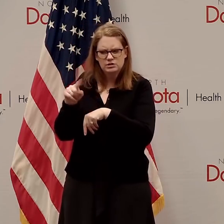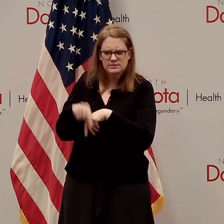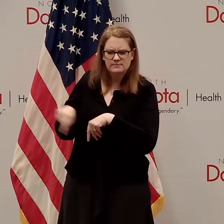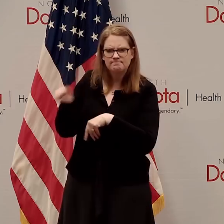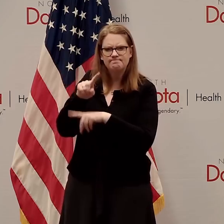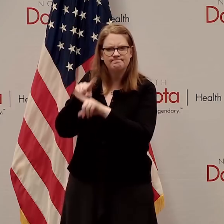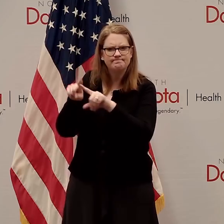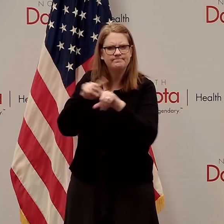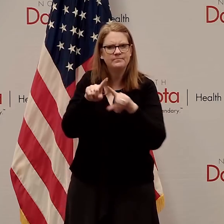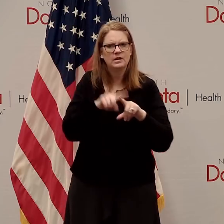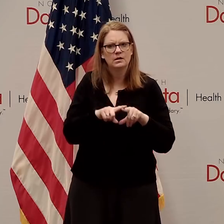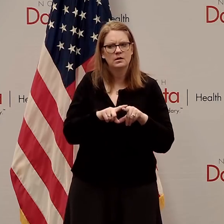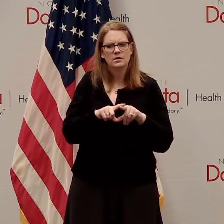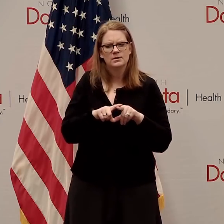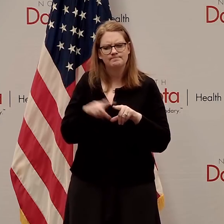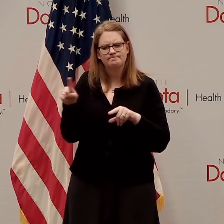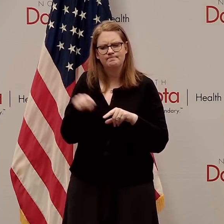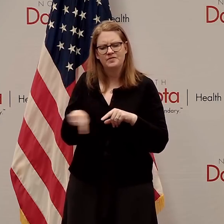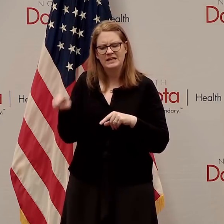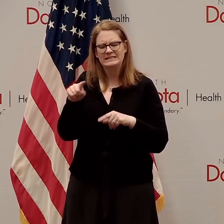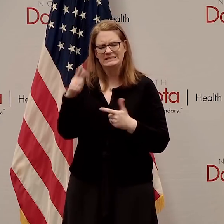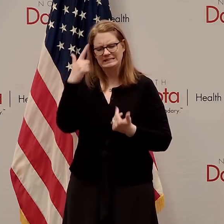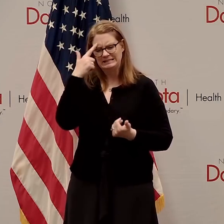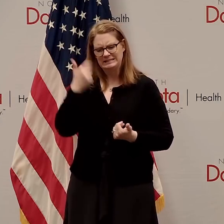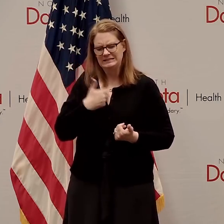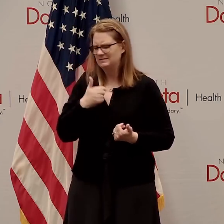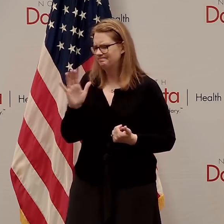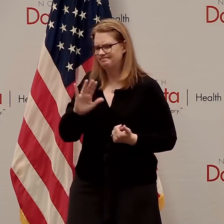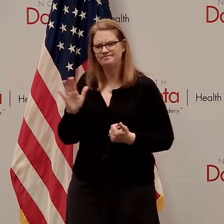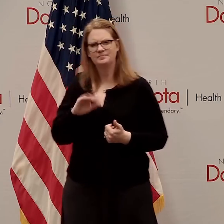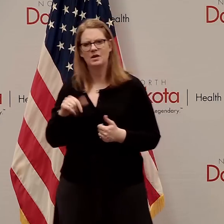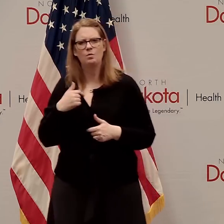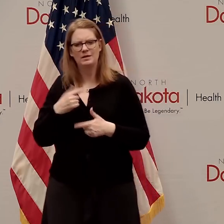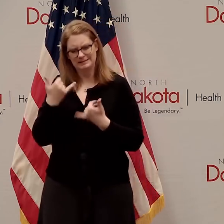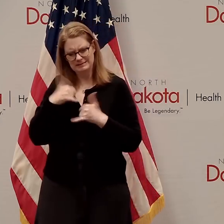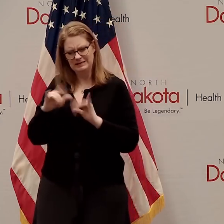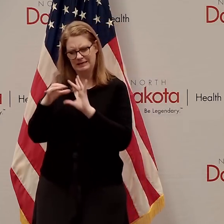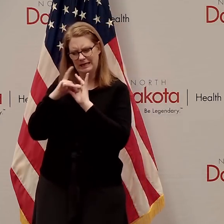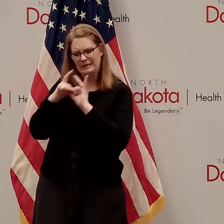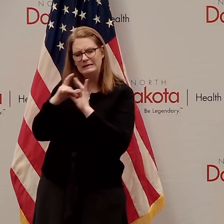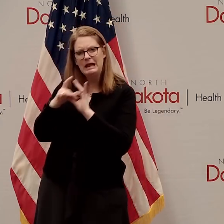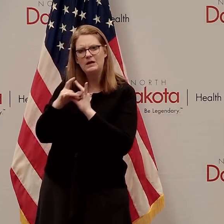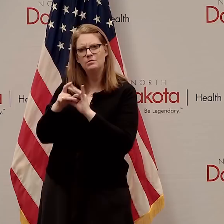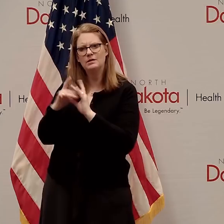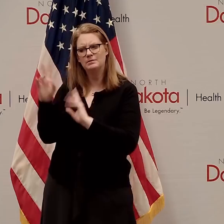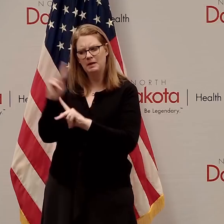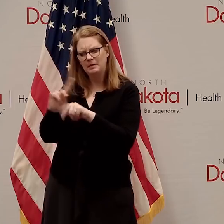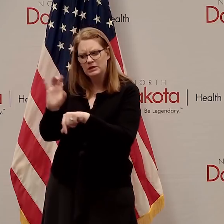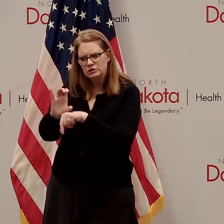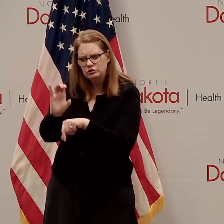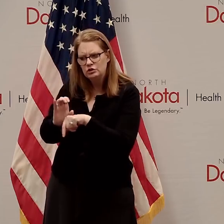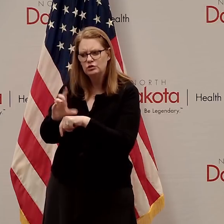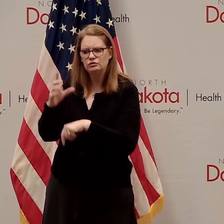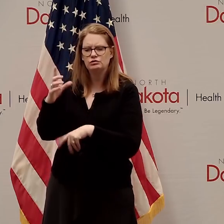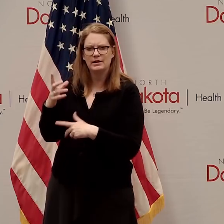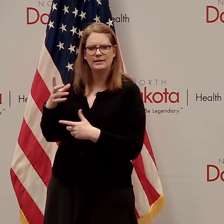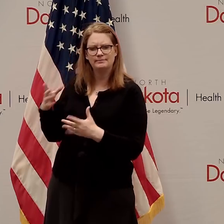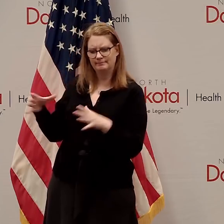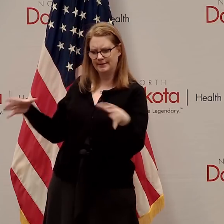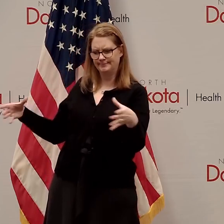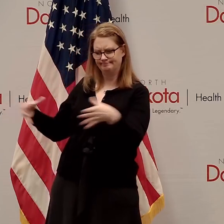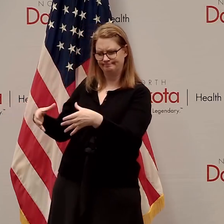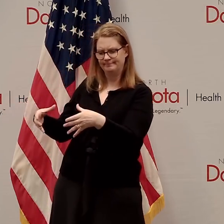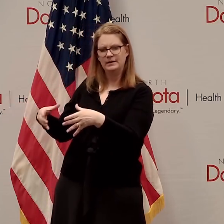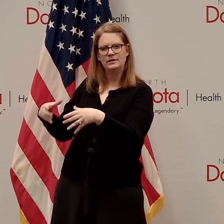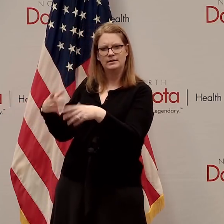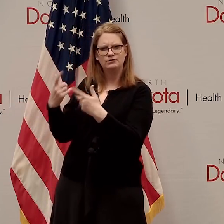without mandates, chose to find ways to connect with their parishioners and their congregations, and to do that remotely